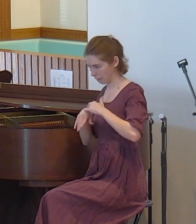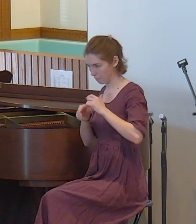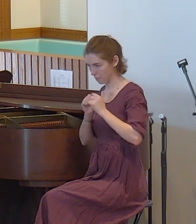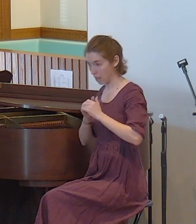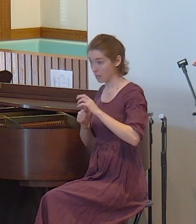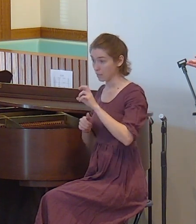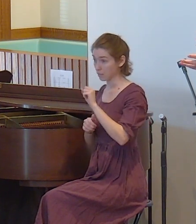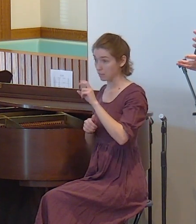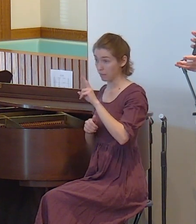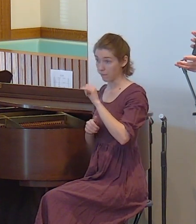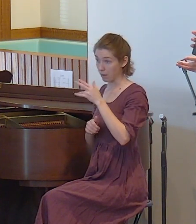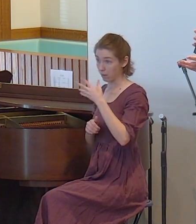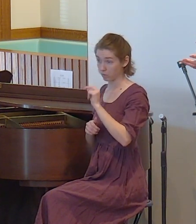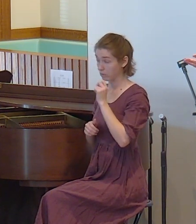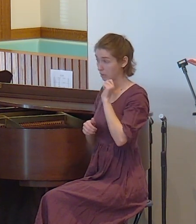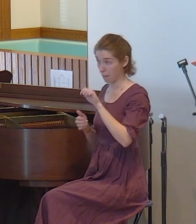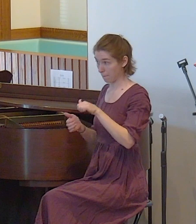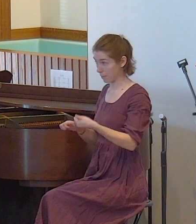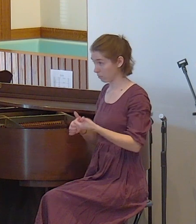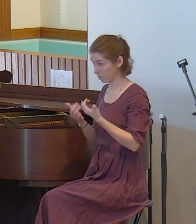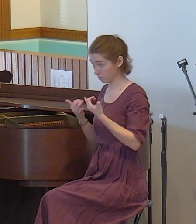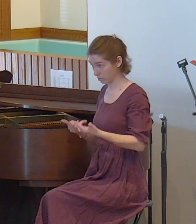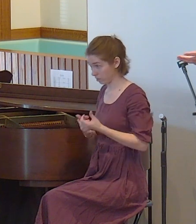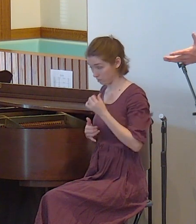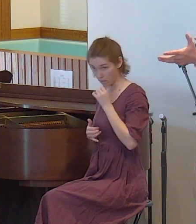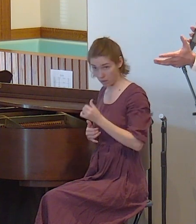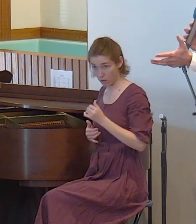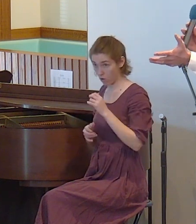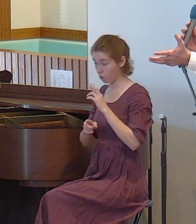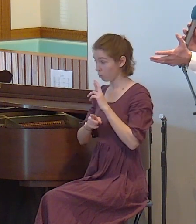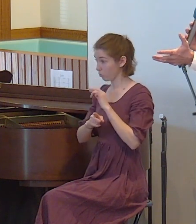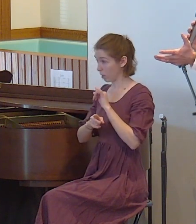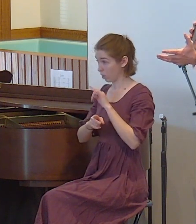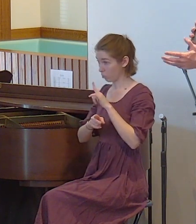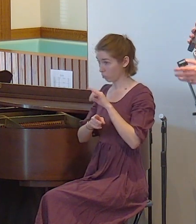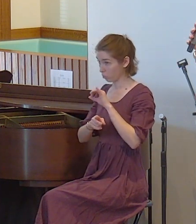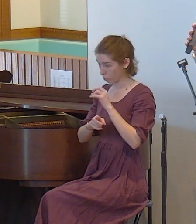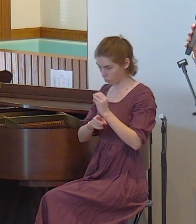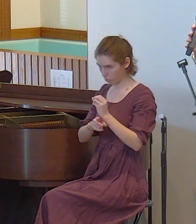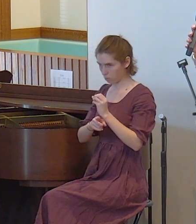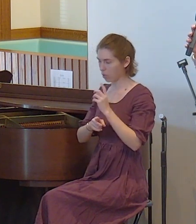Savannah was not going to get baptized today. It was Raoul.